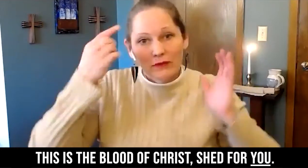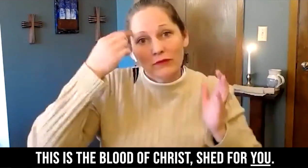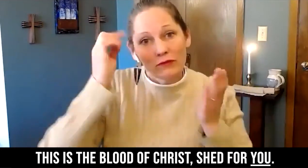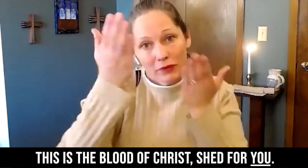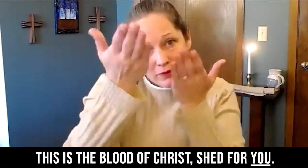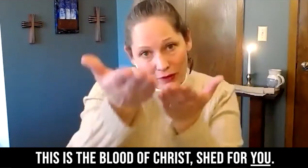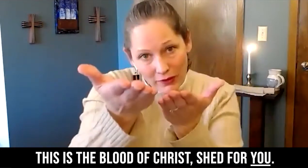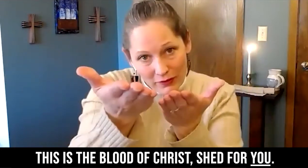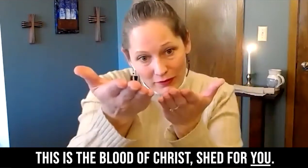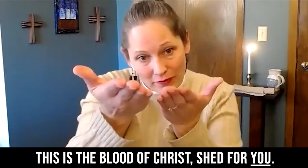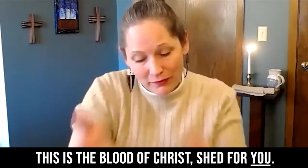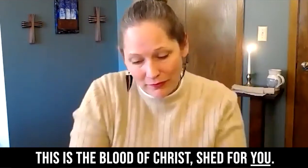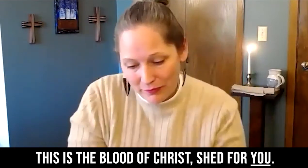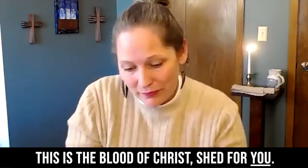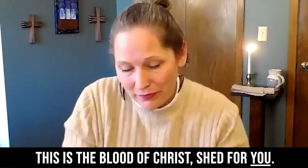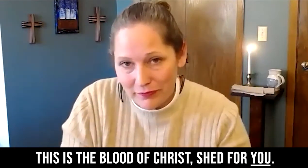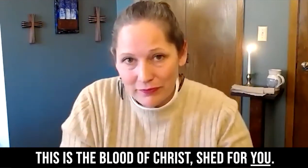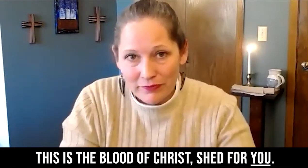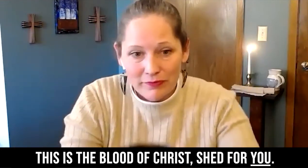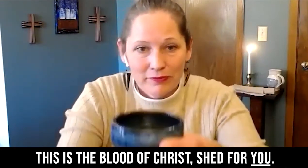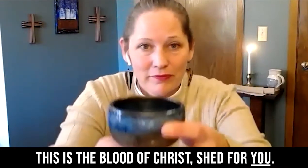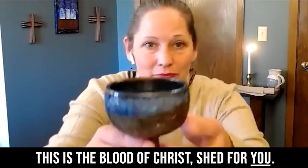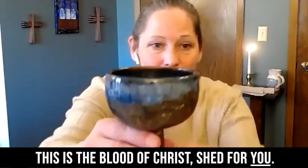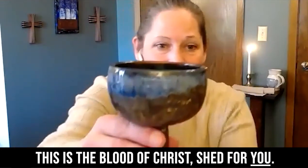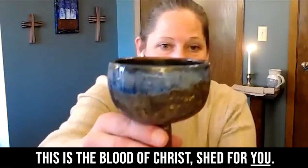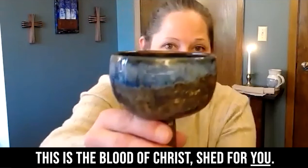And the blood of Christ shed for you.